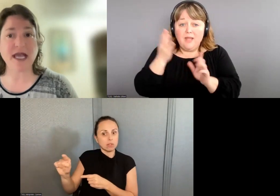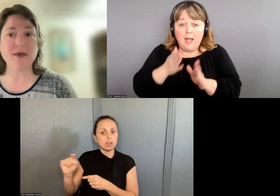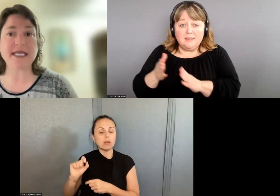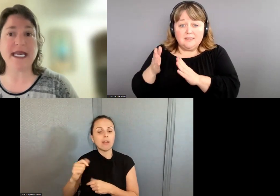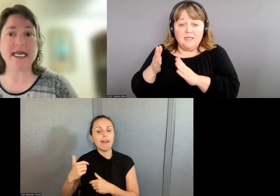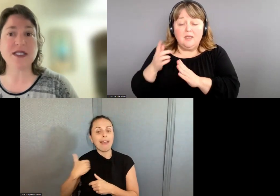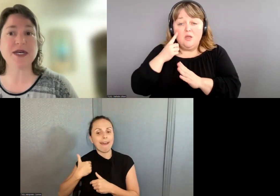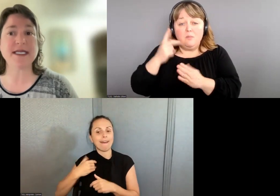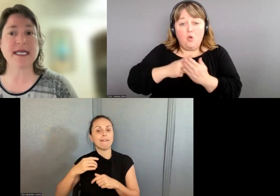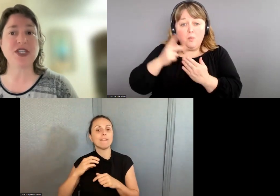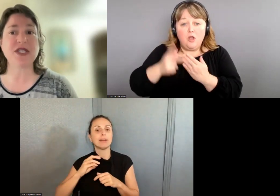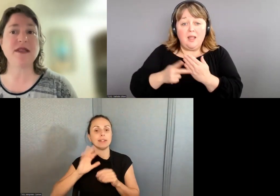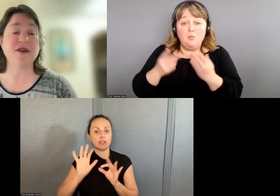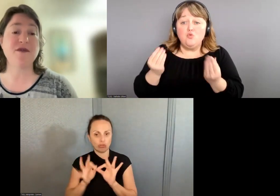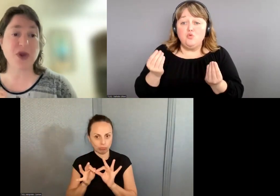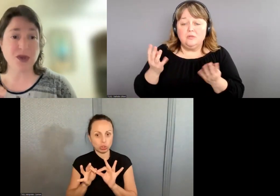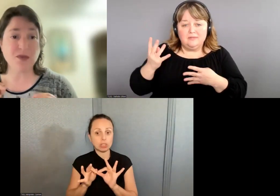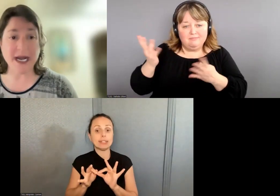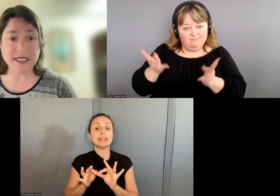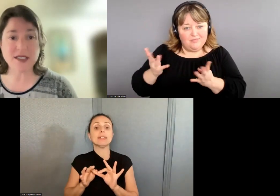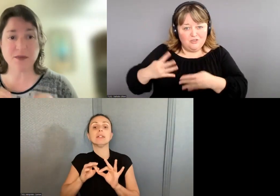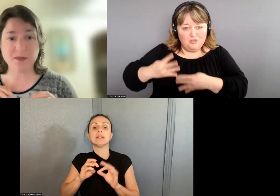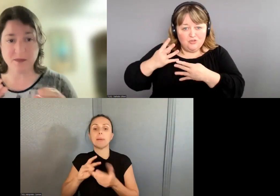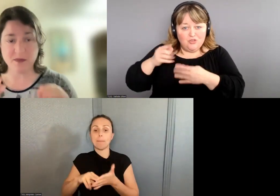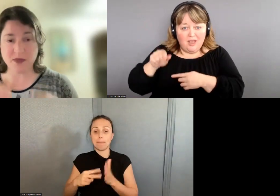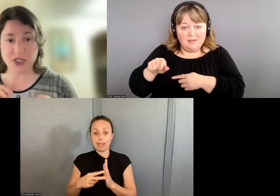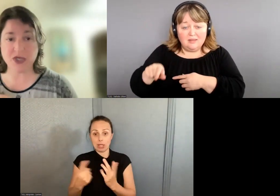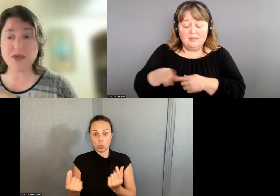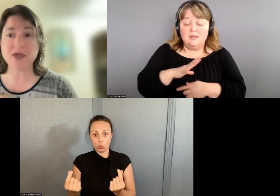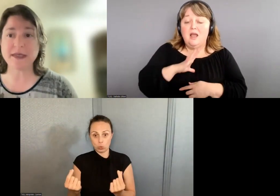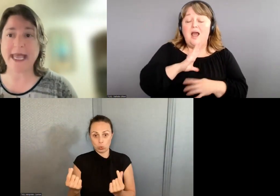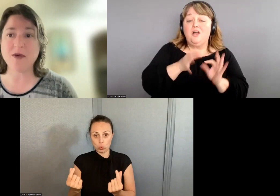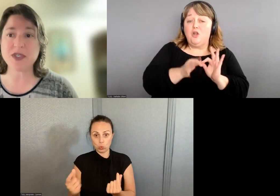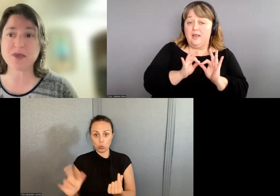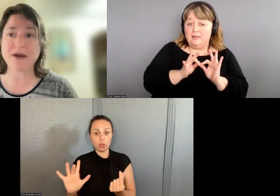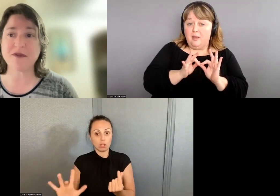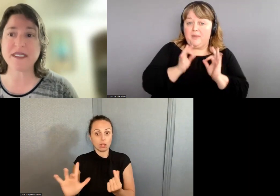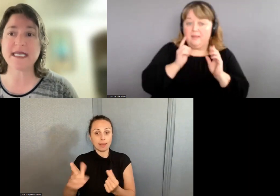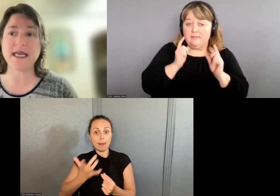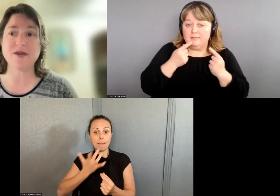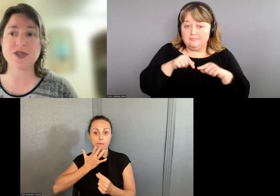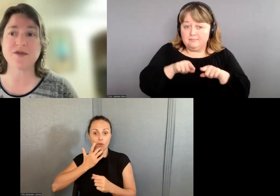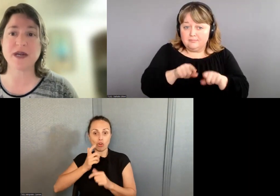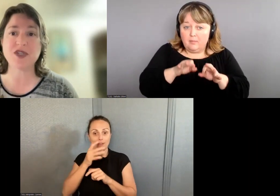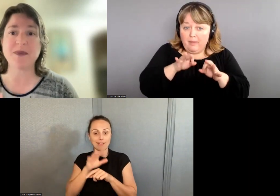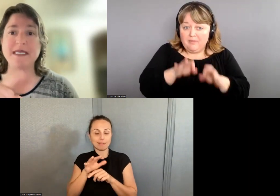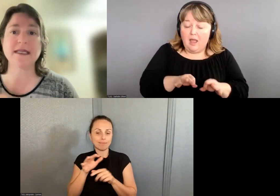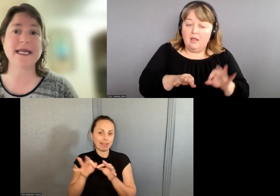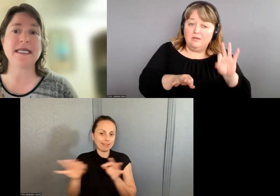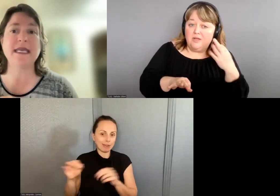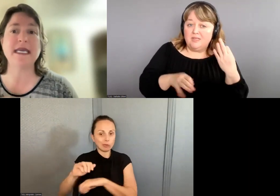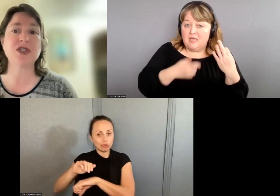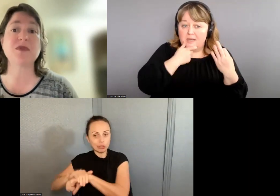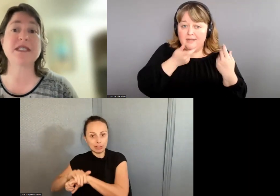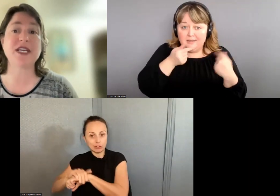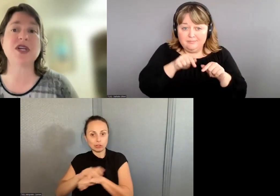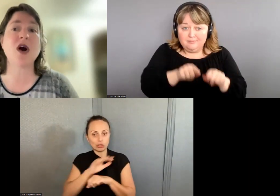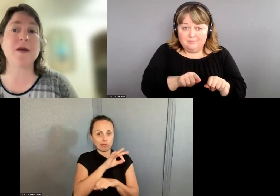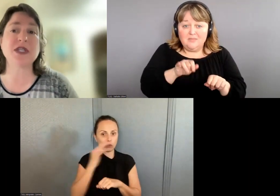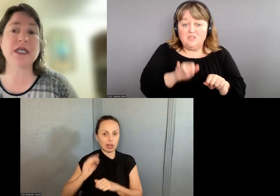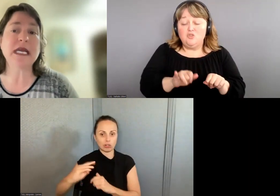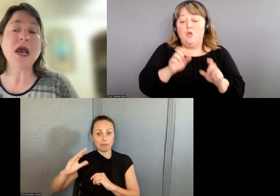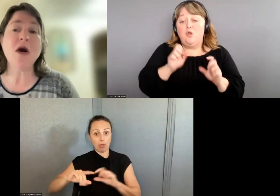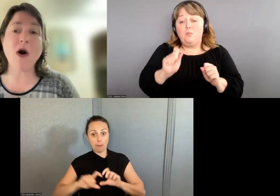have simultaneous translation, therefore you must choose your language preference, English or French, by selecting the